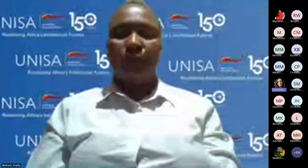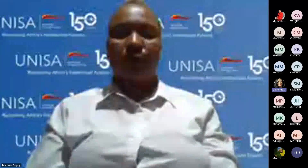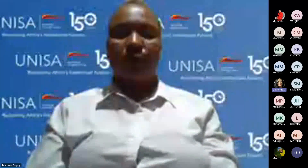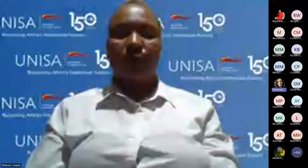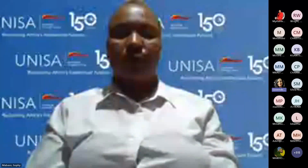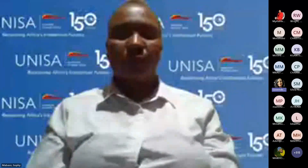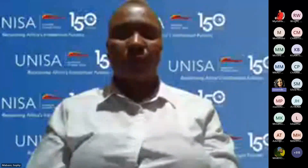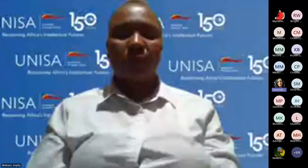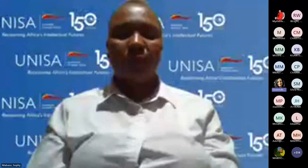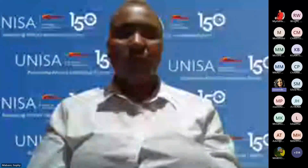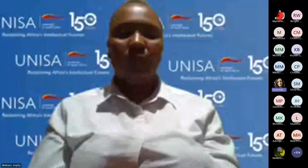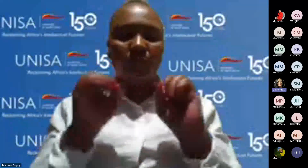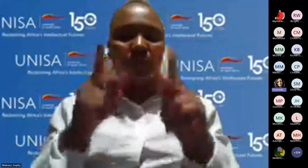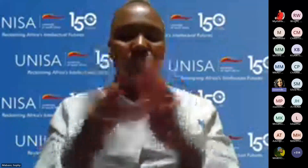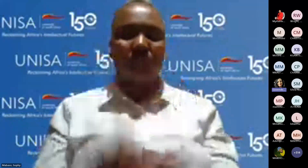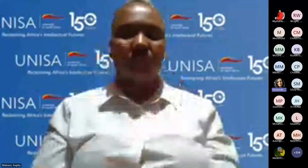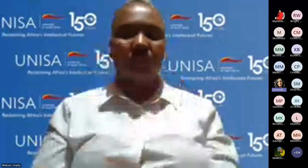Okay.